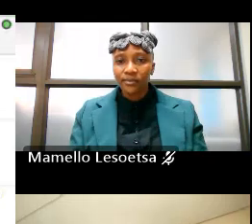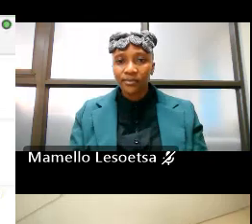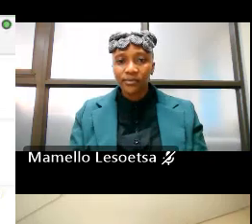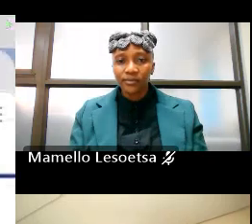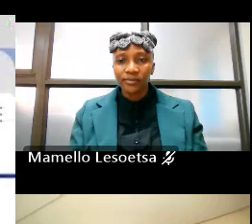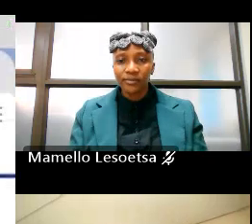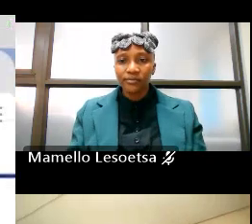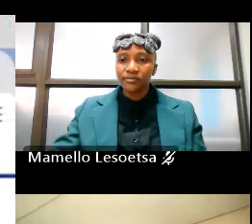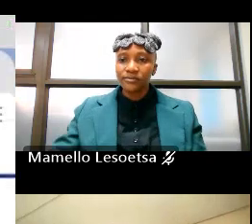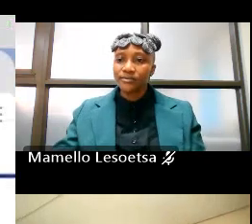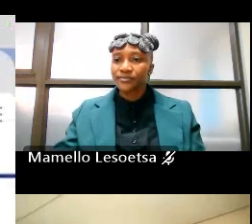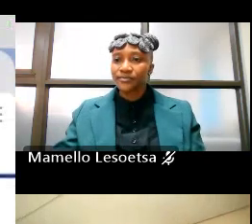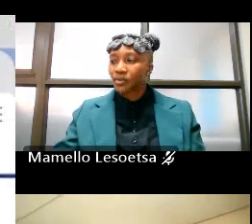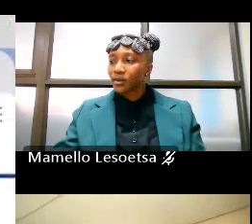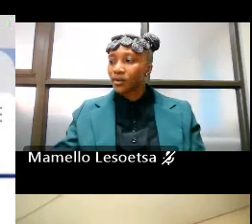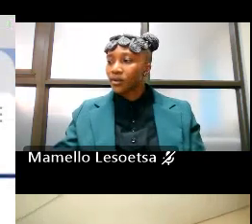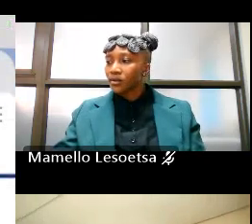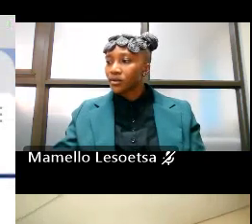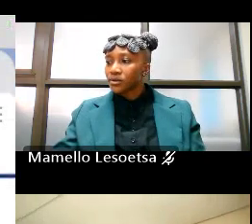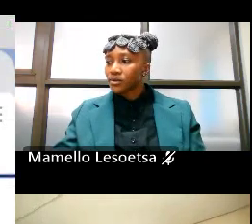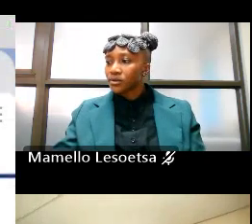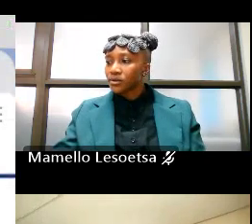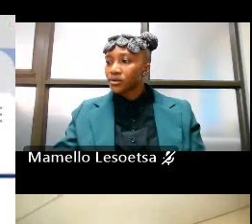All right. So